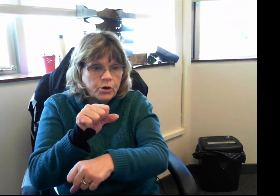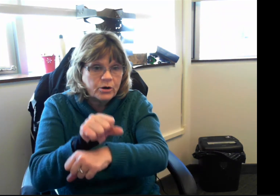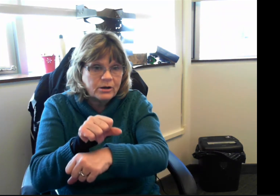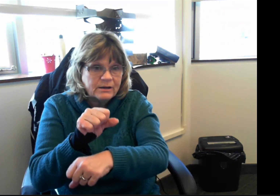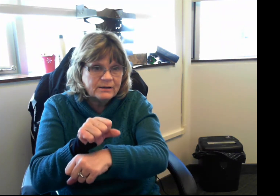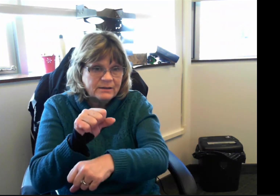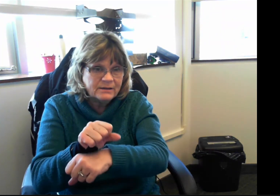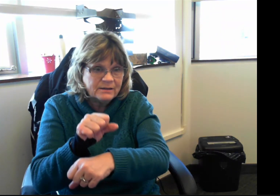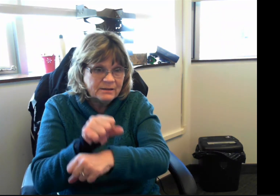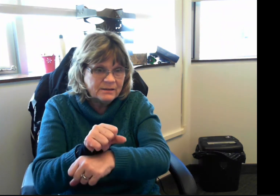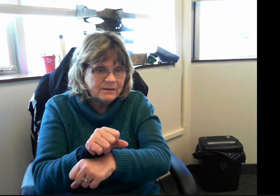Homework.